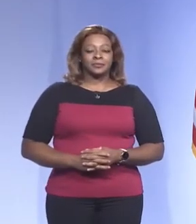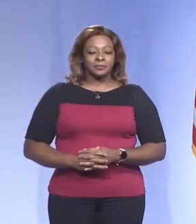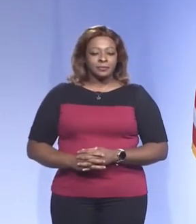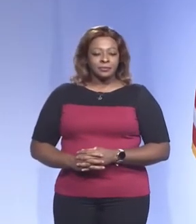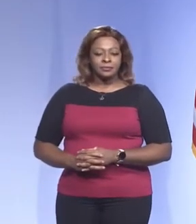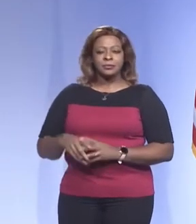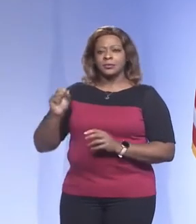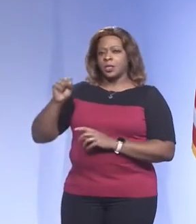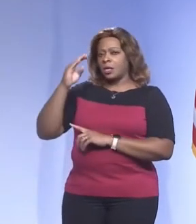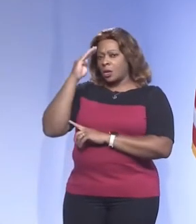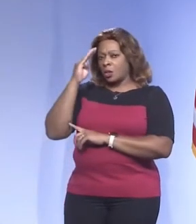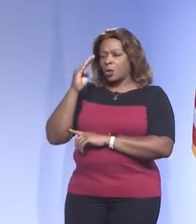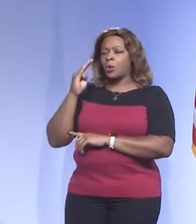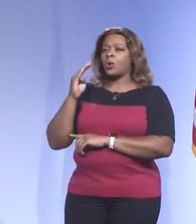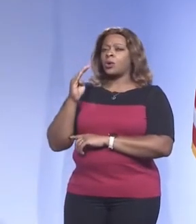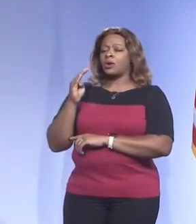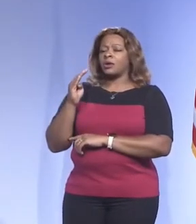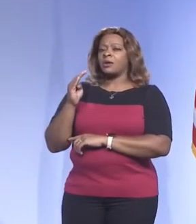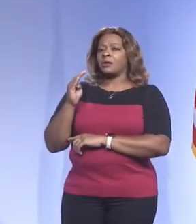Yes, hello.